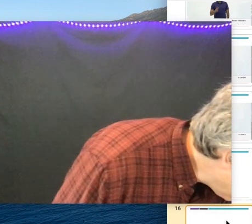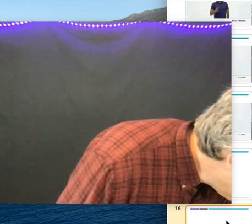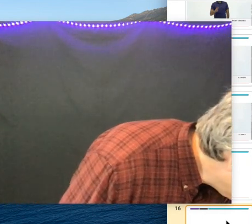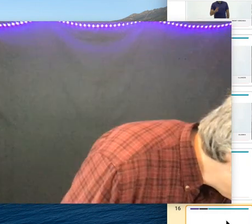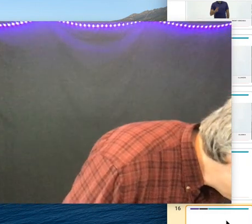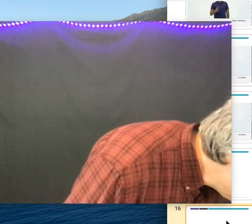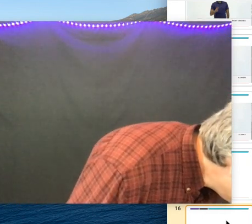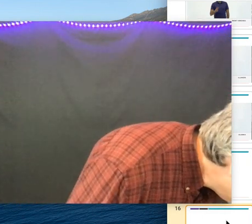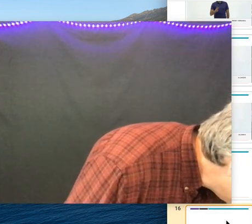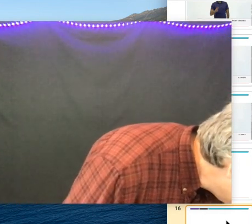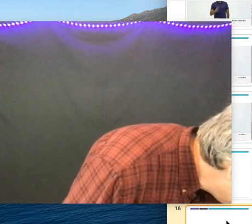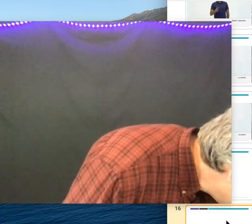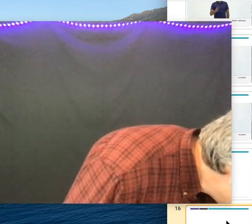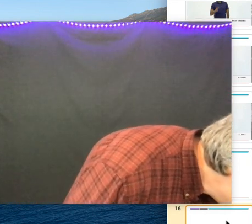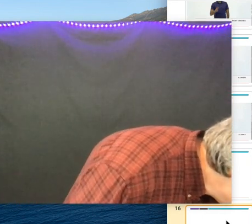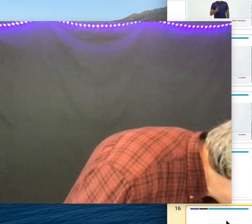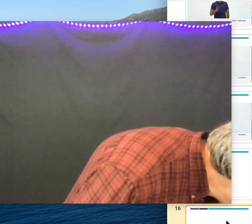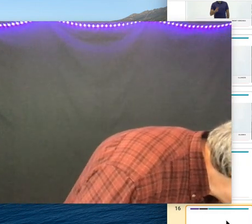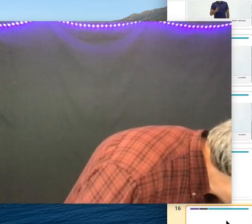For